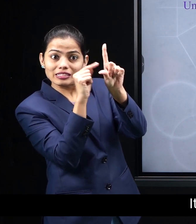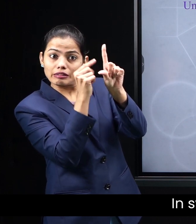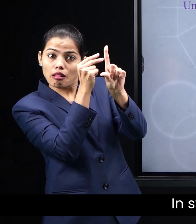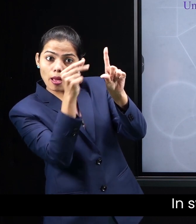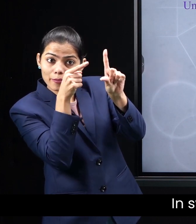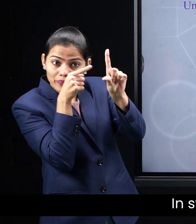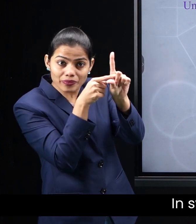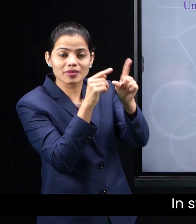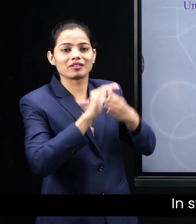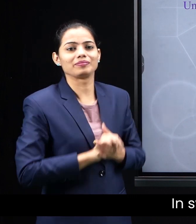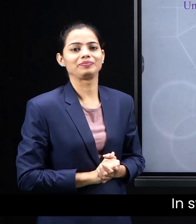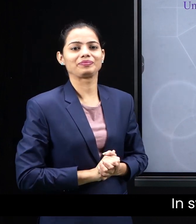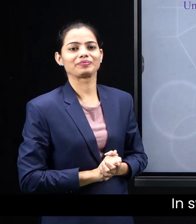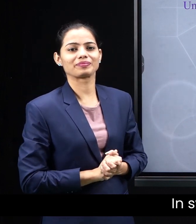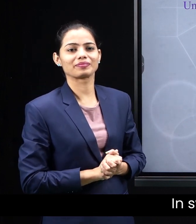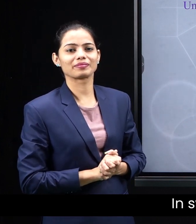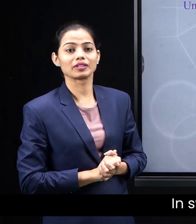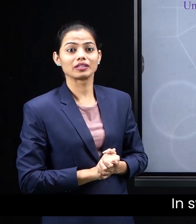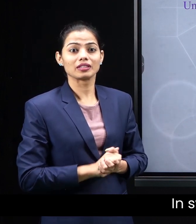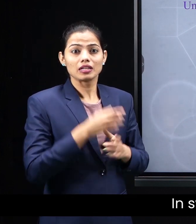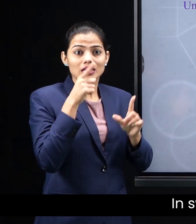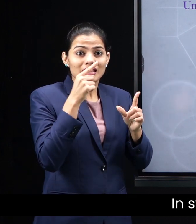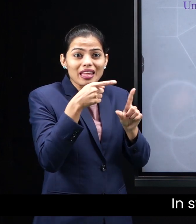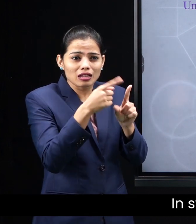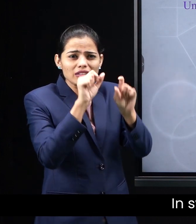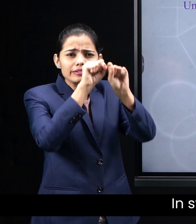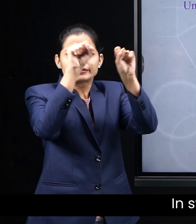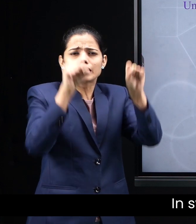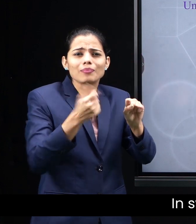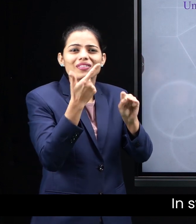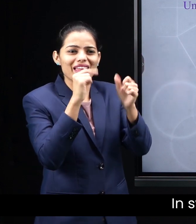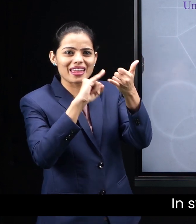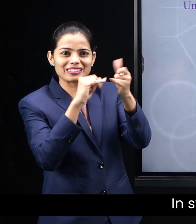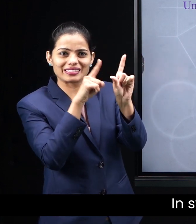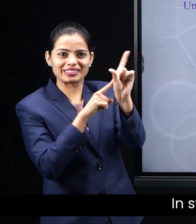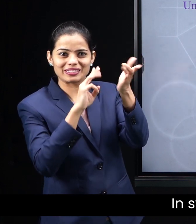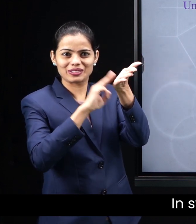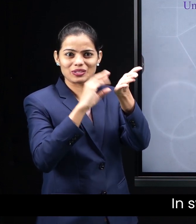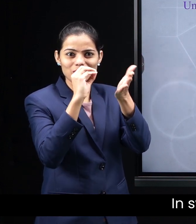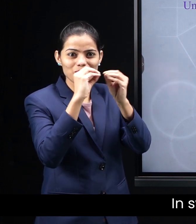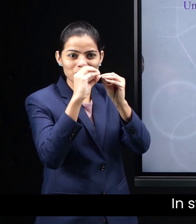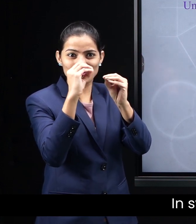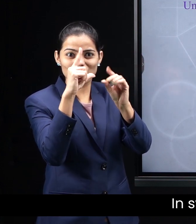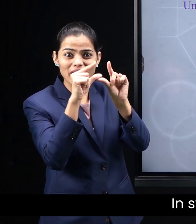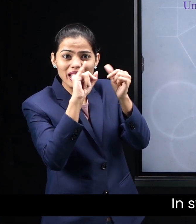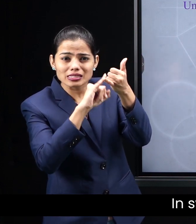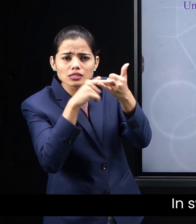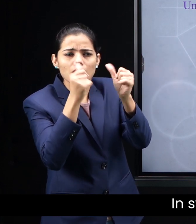In symbols, A dash is equal to X, X belongs to U, X